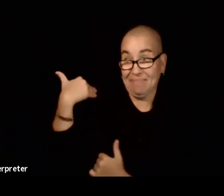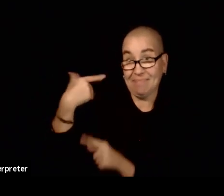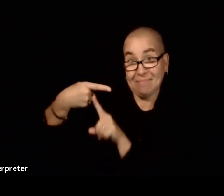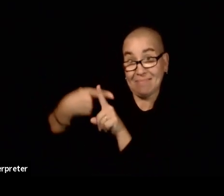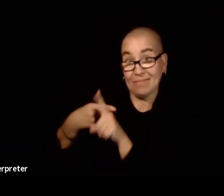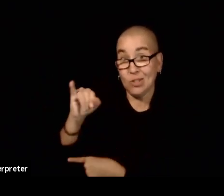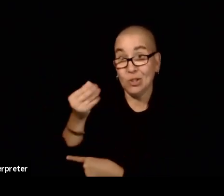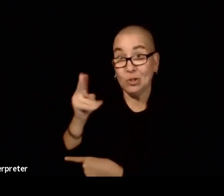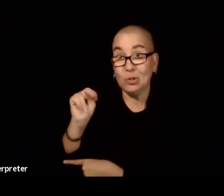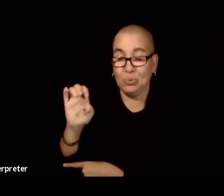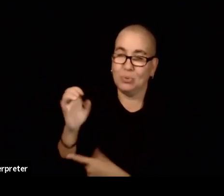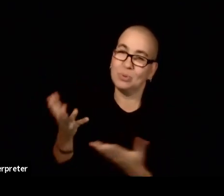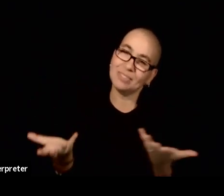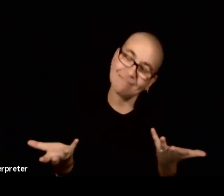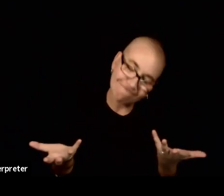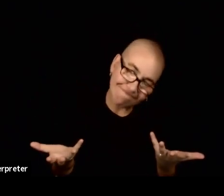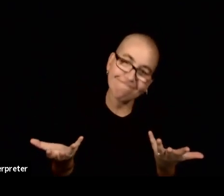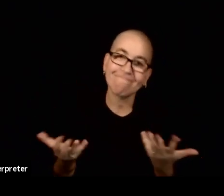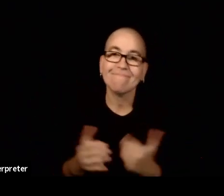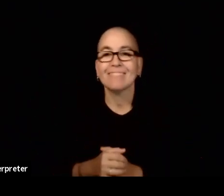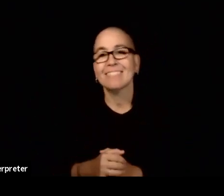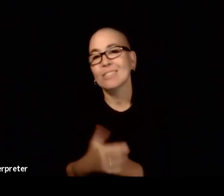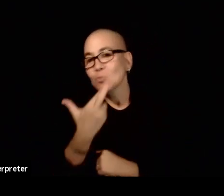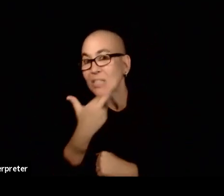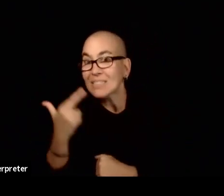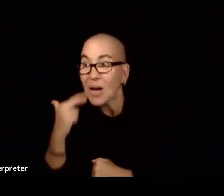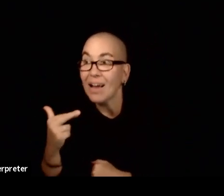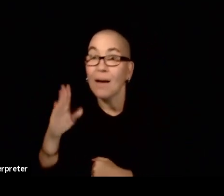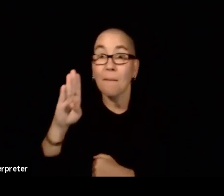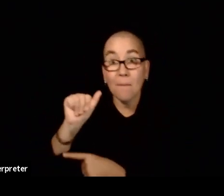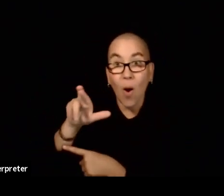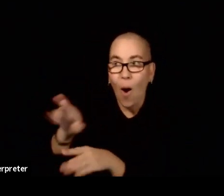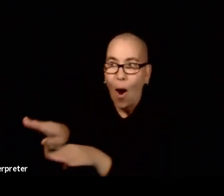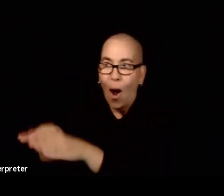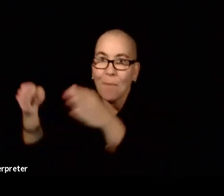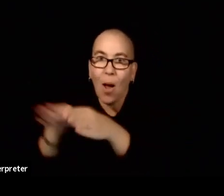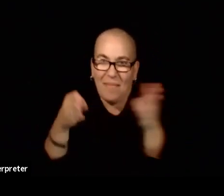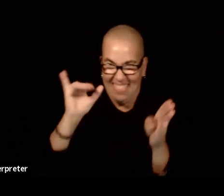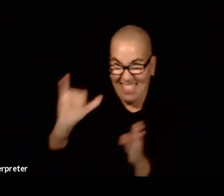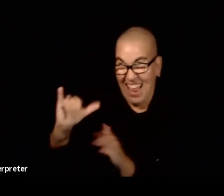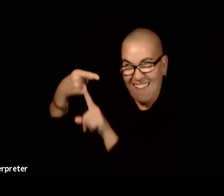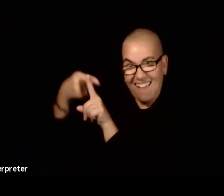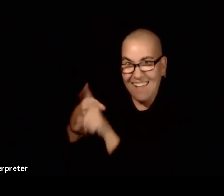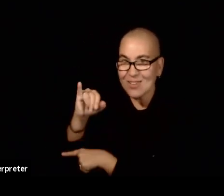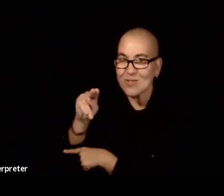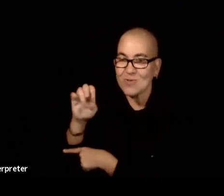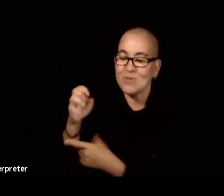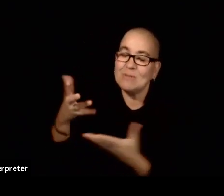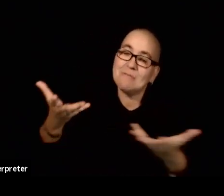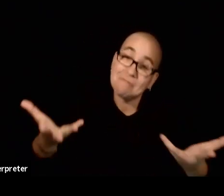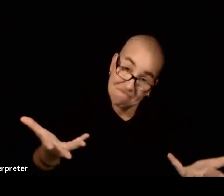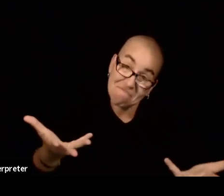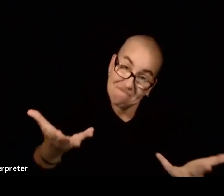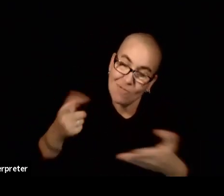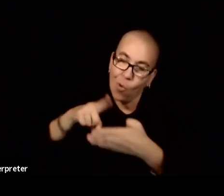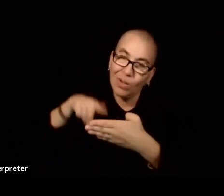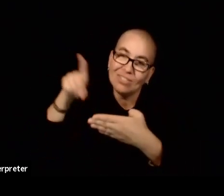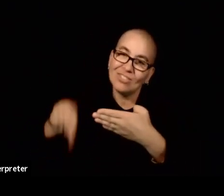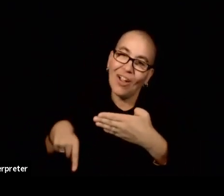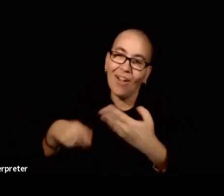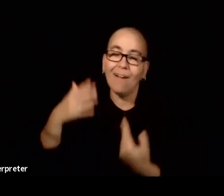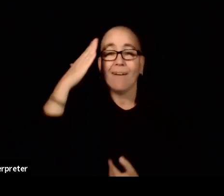reopening guidance, the capacity limits, the gathering size limits were all relaxed. And we've talked a lot